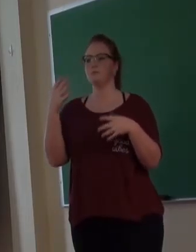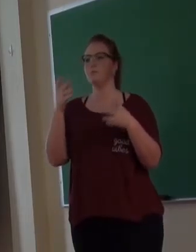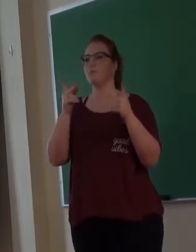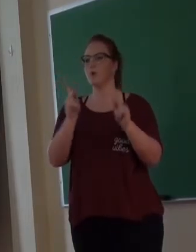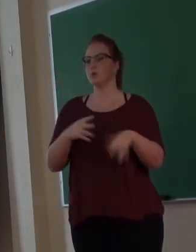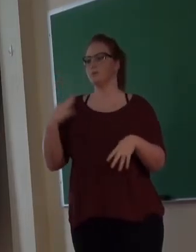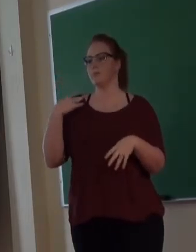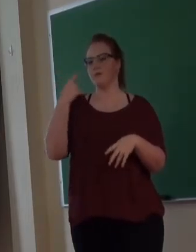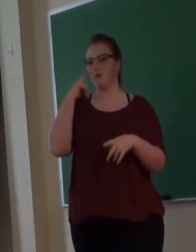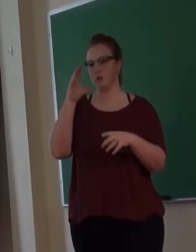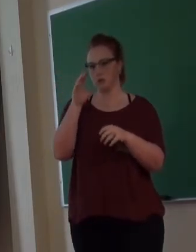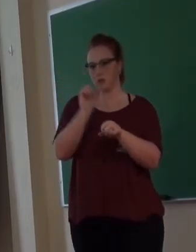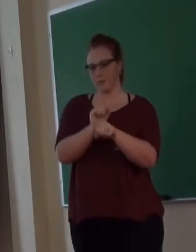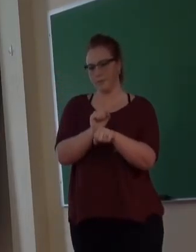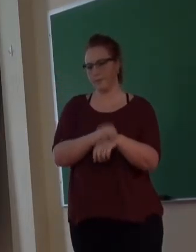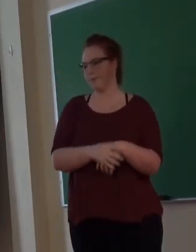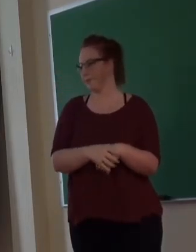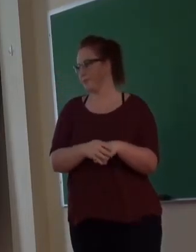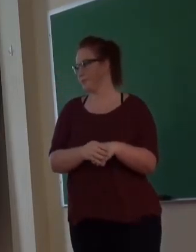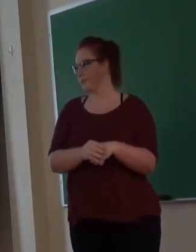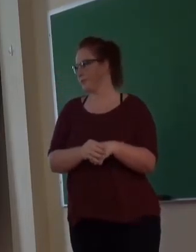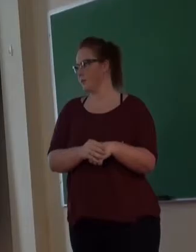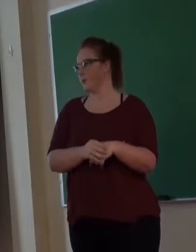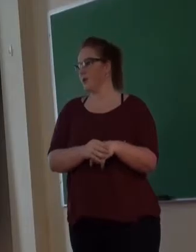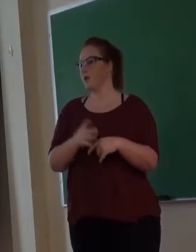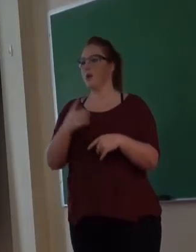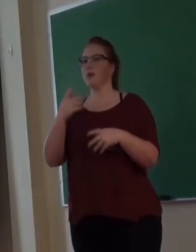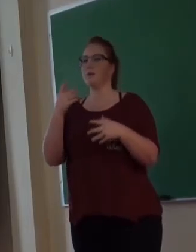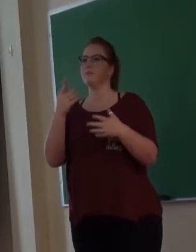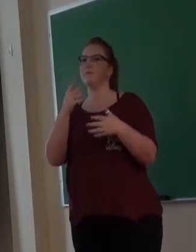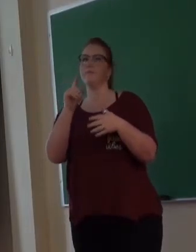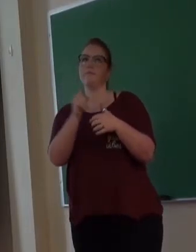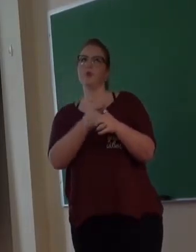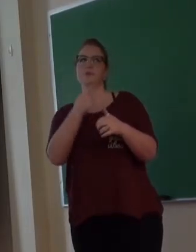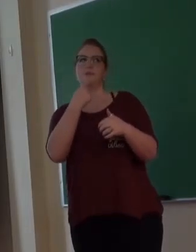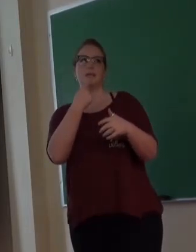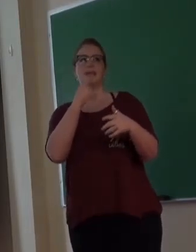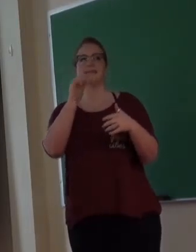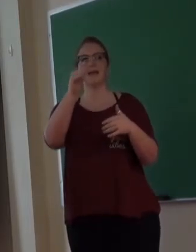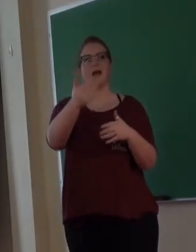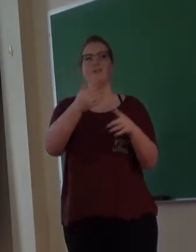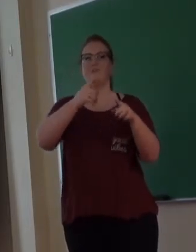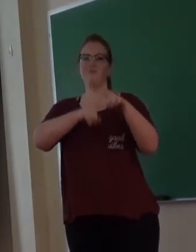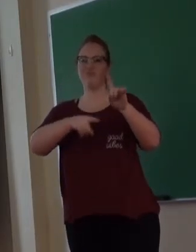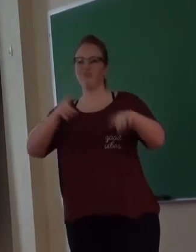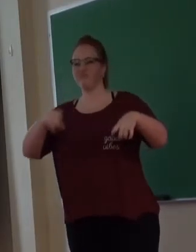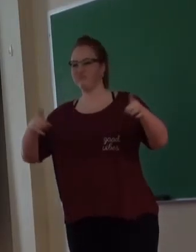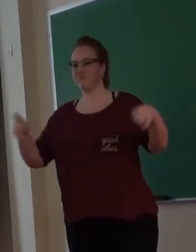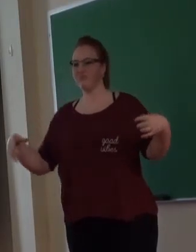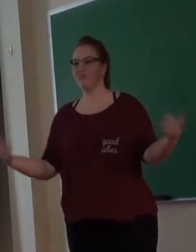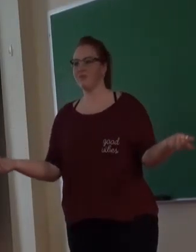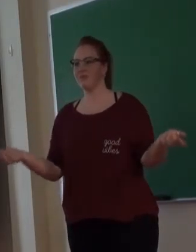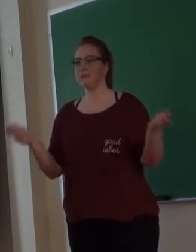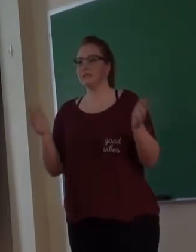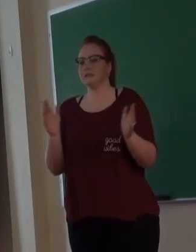at first they said, well, we're hiring for very different things, so, that's not really gonna work. And